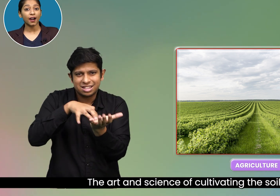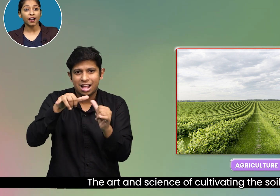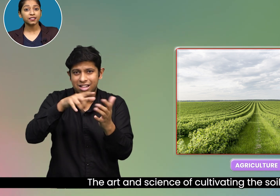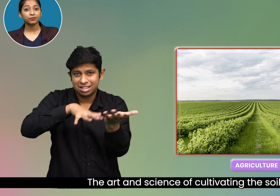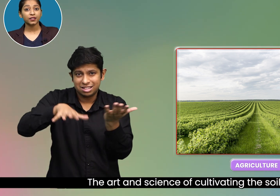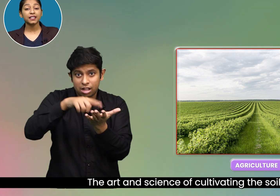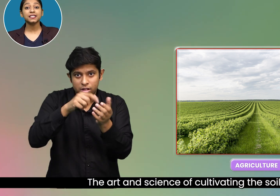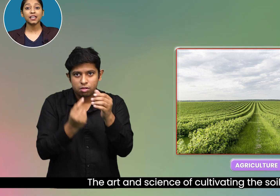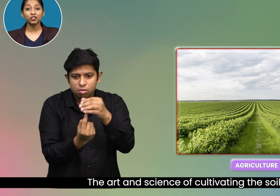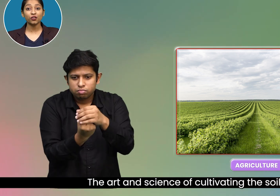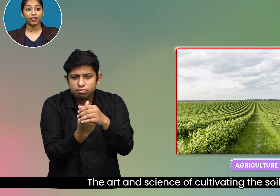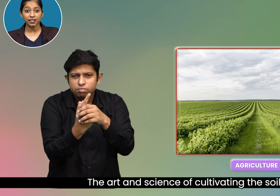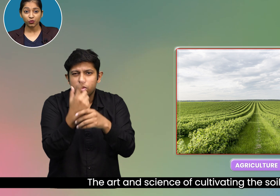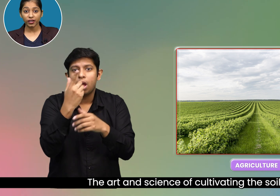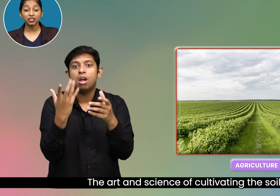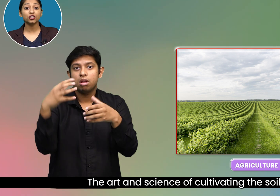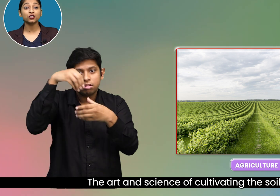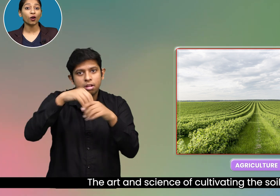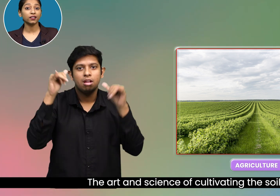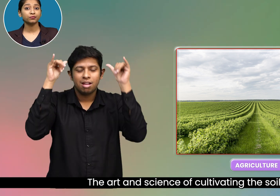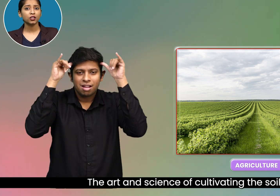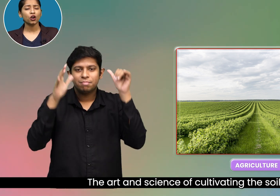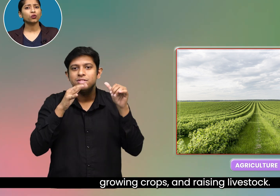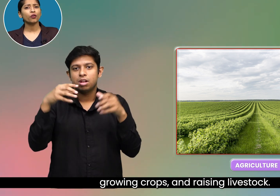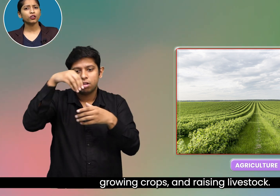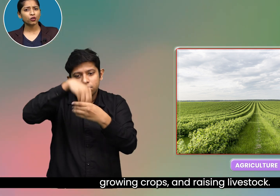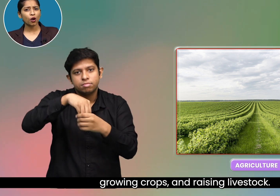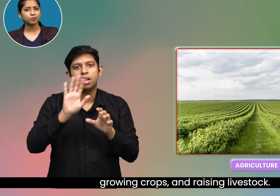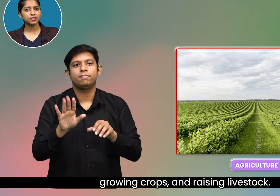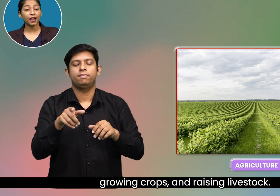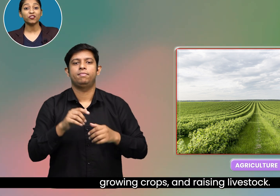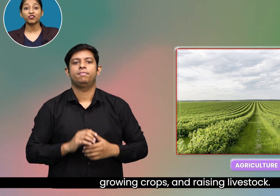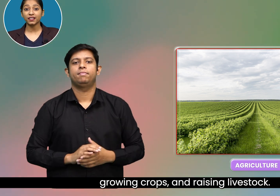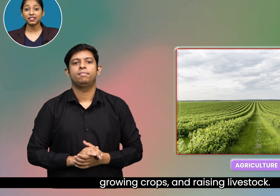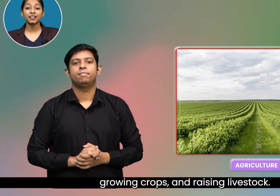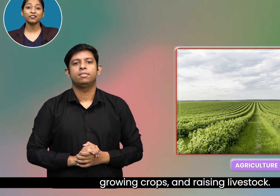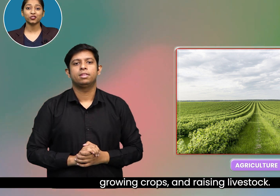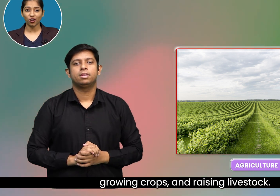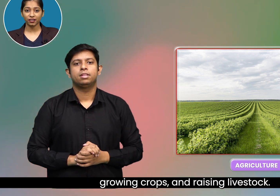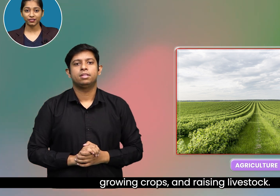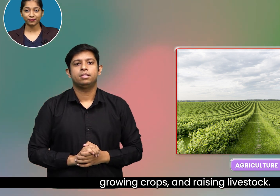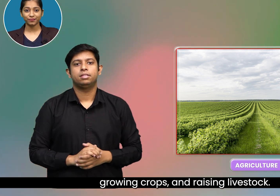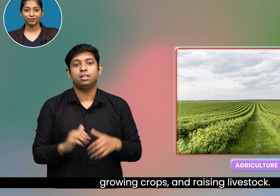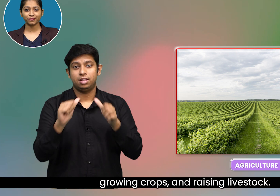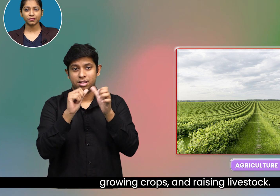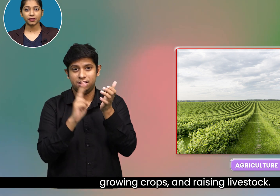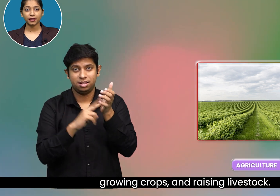the art and science of cultivating the soil, growing crops and raising livestock.